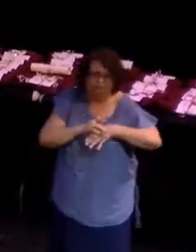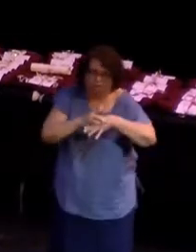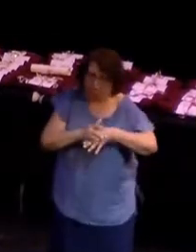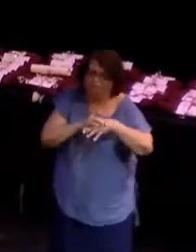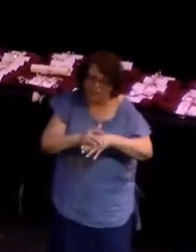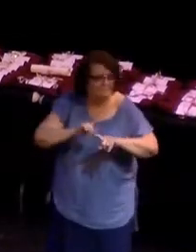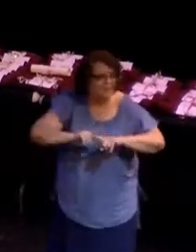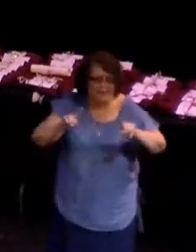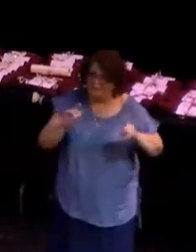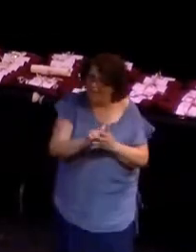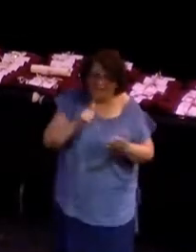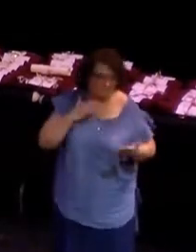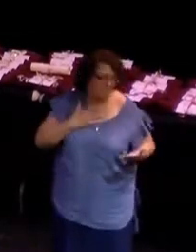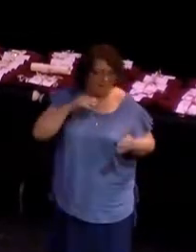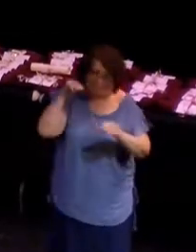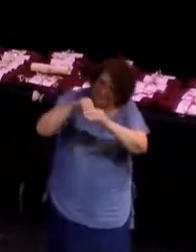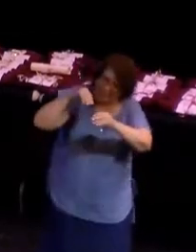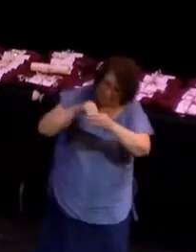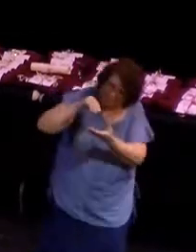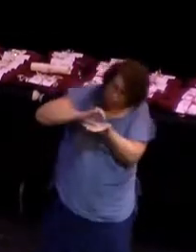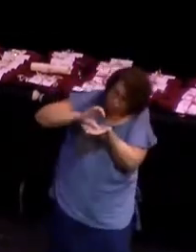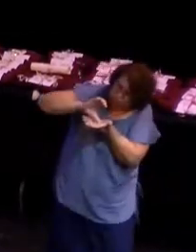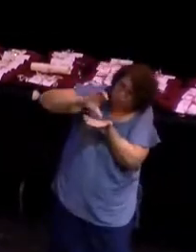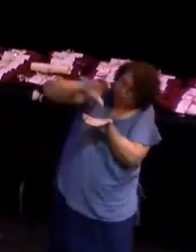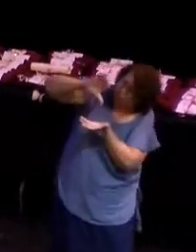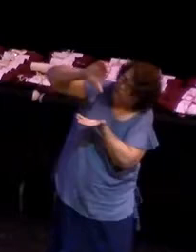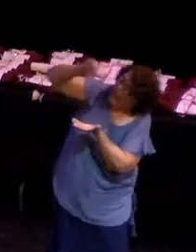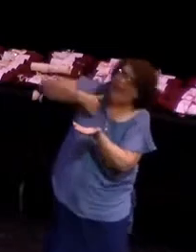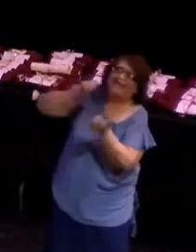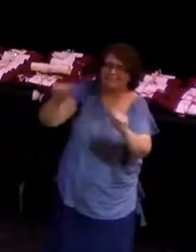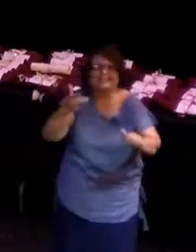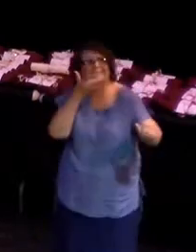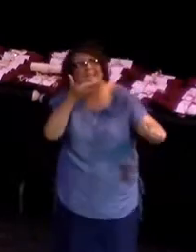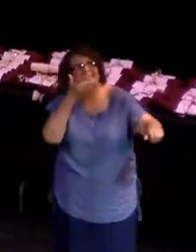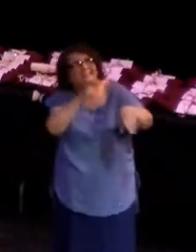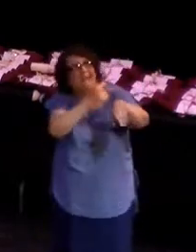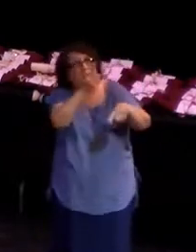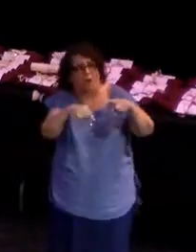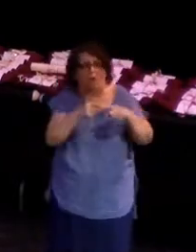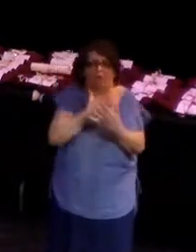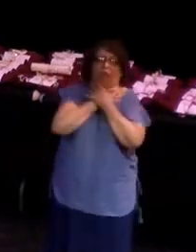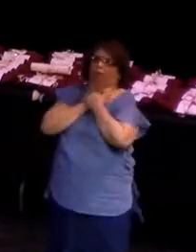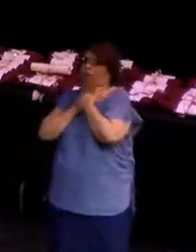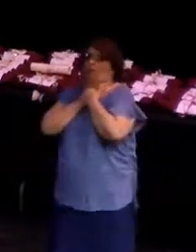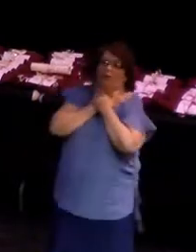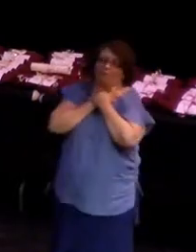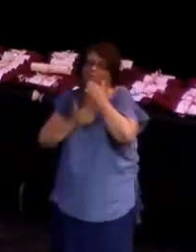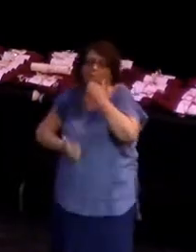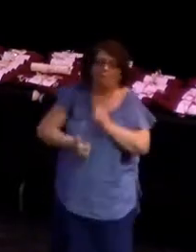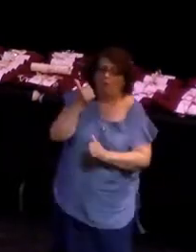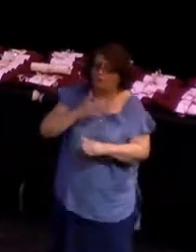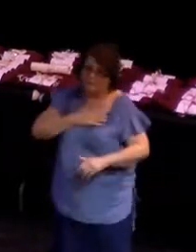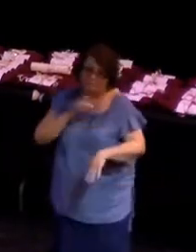But as my bank account gets bigger, I'm running out of years. I swear, I could take the time as I was choking on my tears. I spent most of my